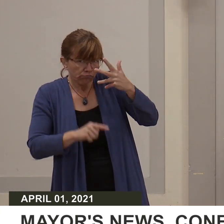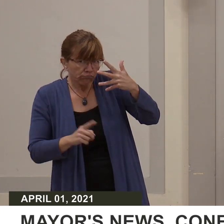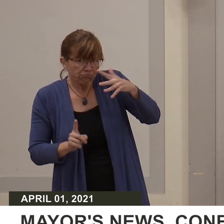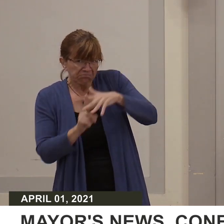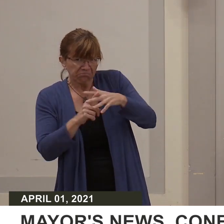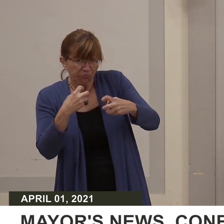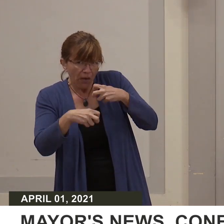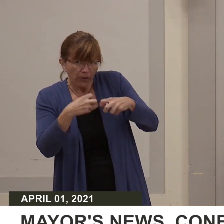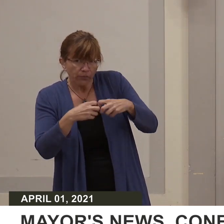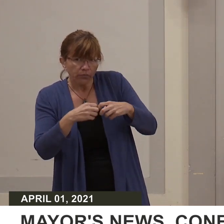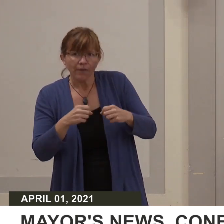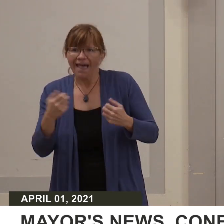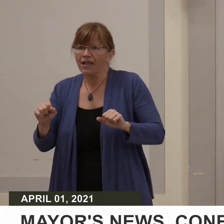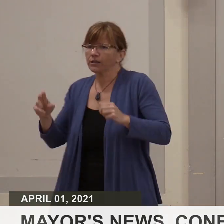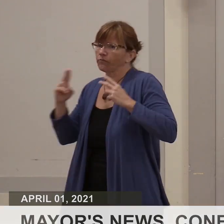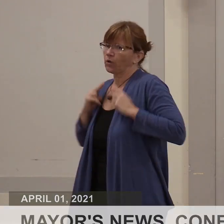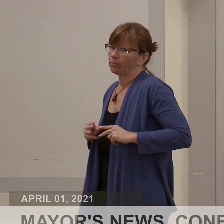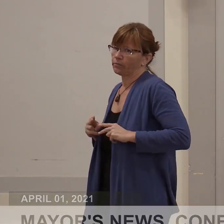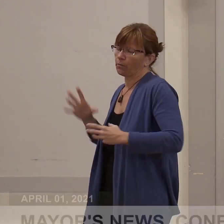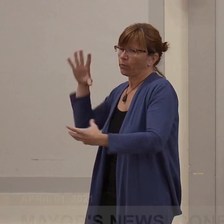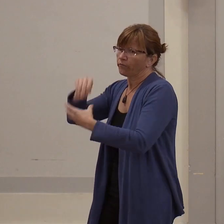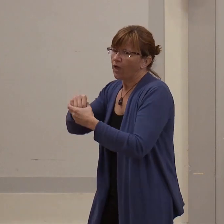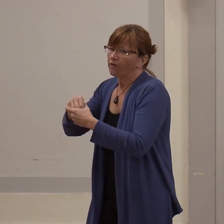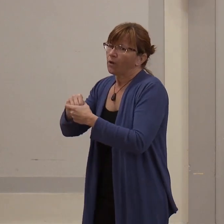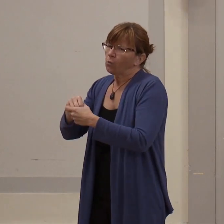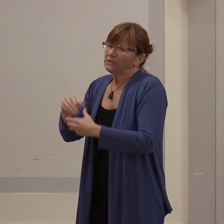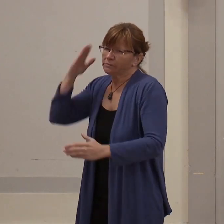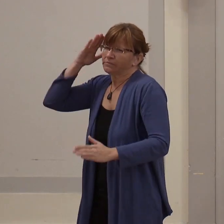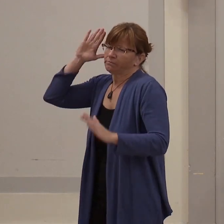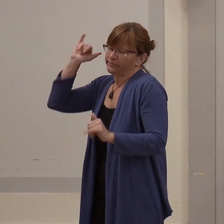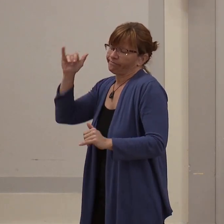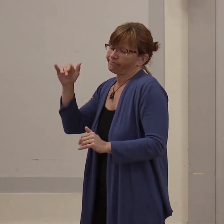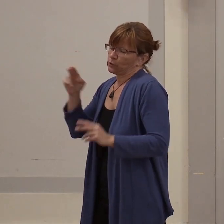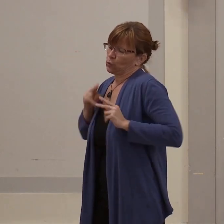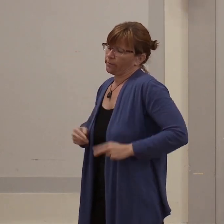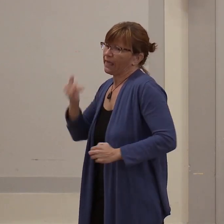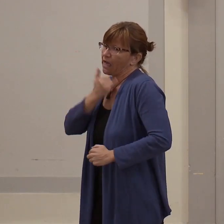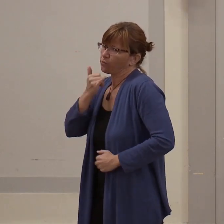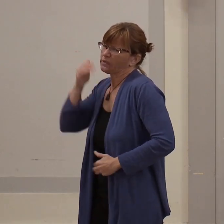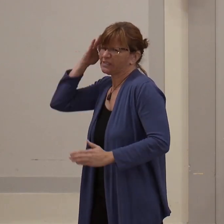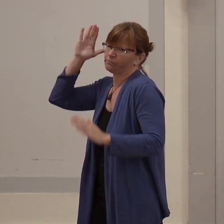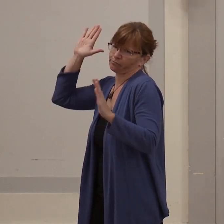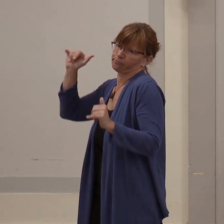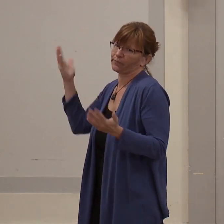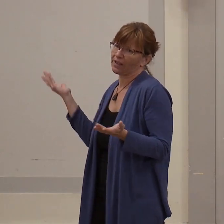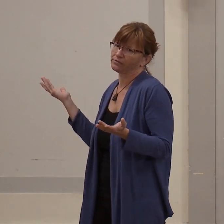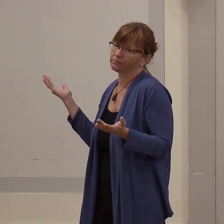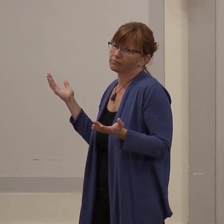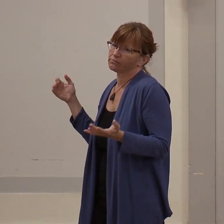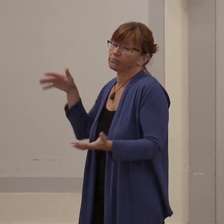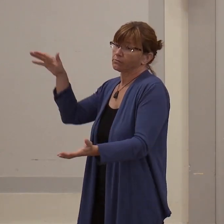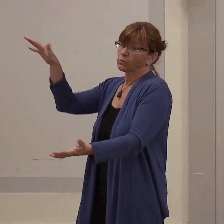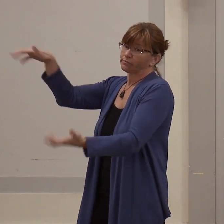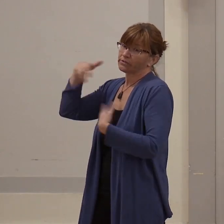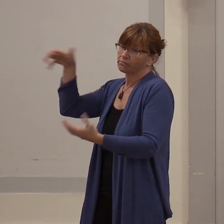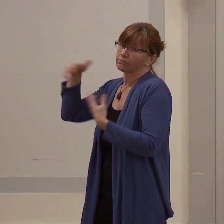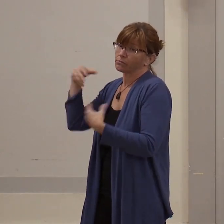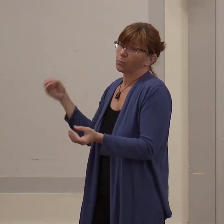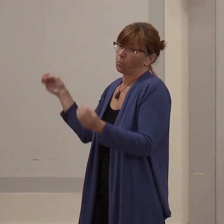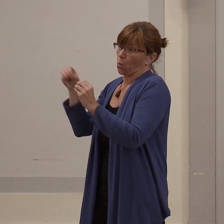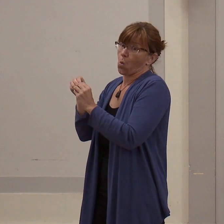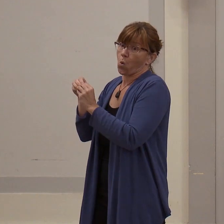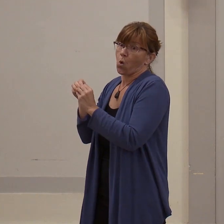human error. We know that it is impacting theirs, but we are still getting shipments of other vaccine. I'll let the health commissioner talk